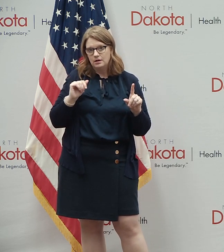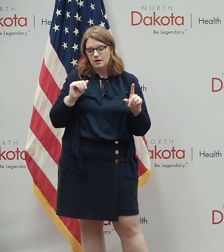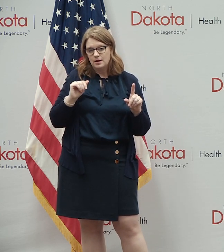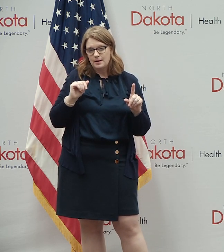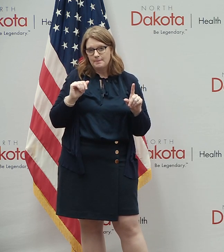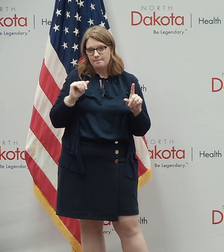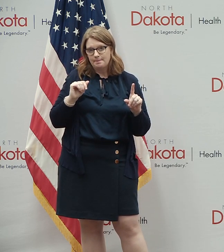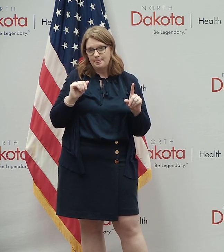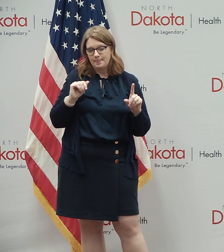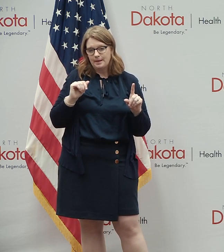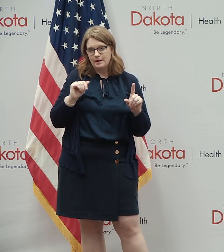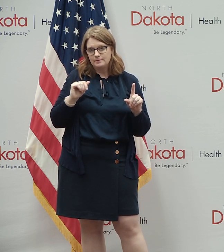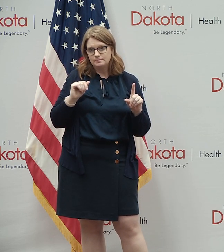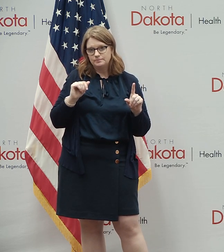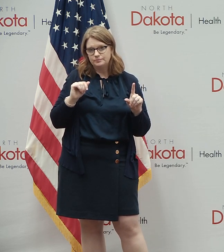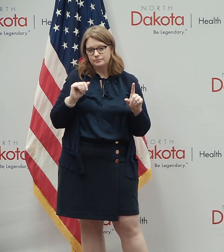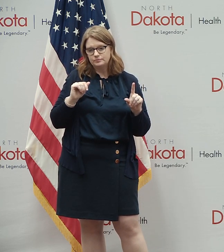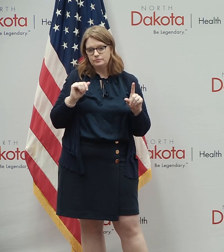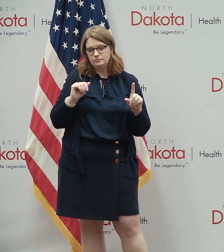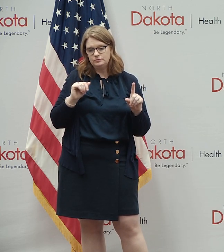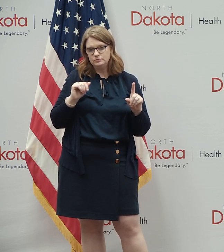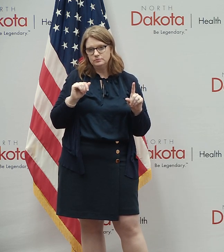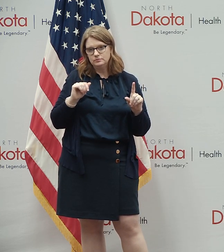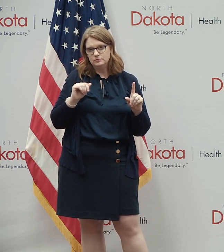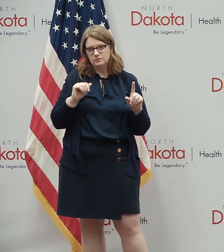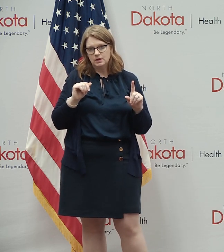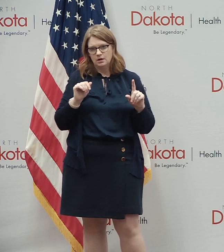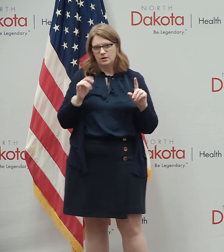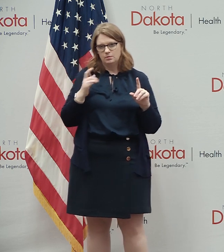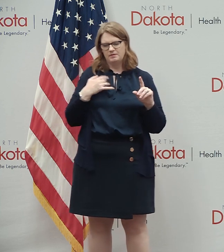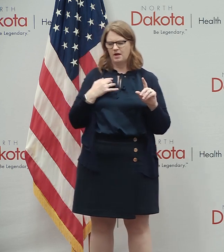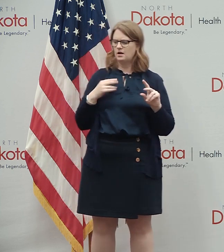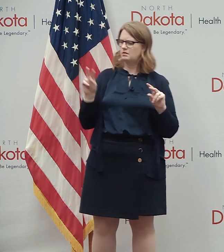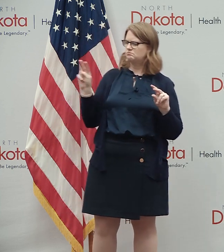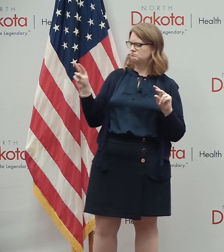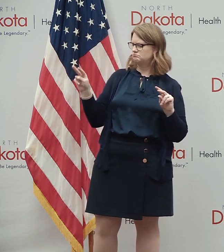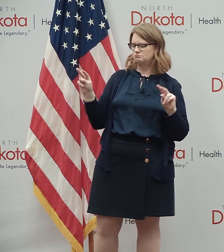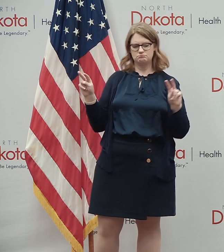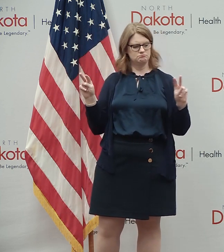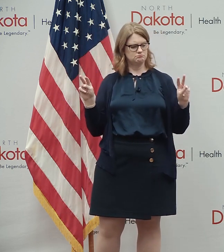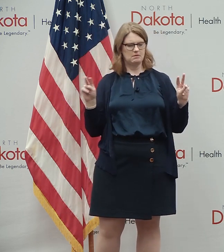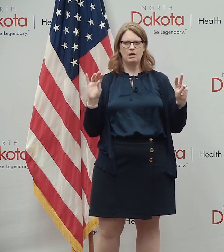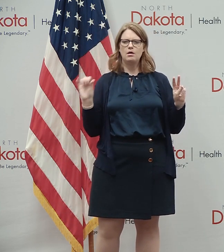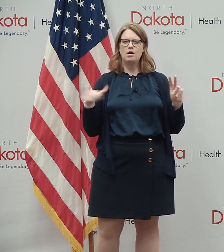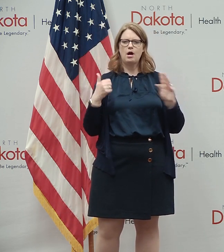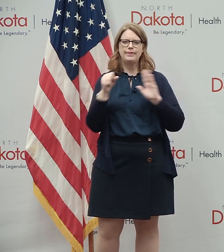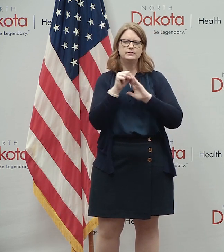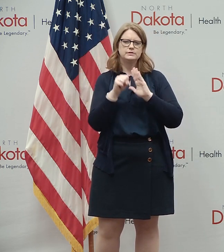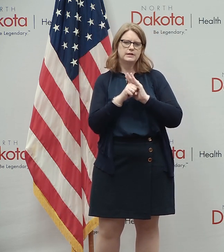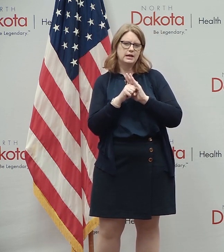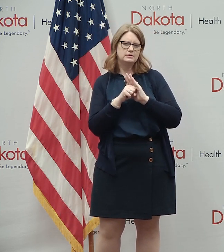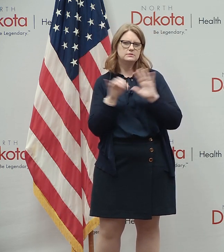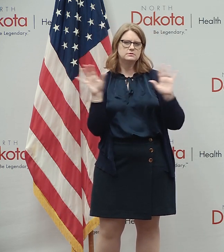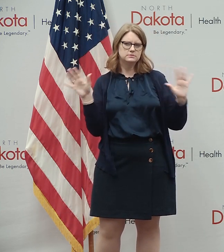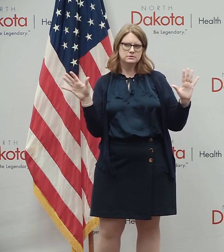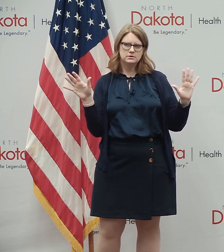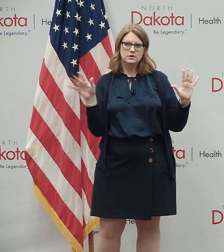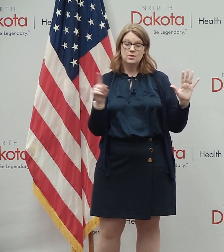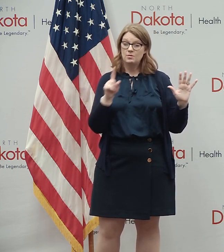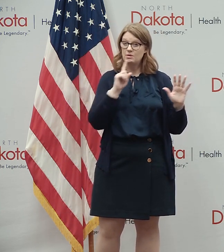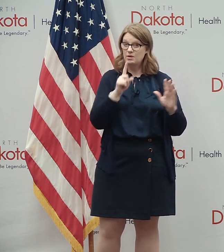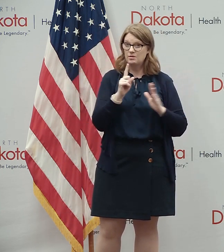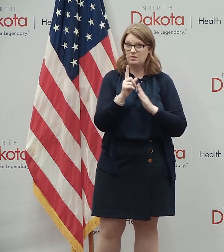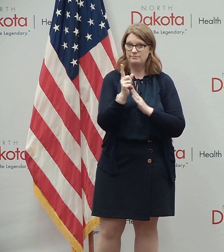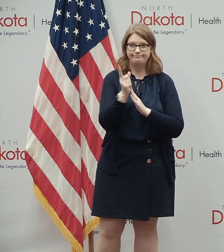and we've taken a look at what other states have considered doing, some that have just started doing. We want to be on the front end